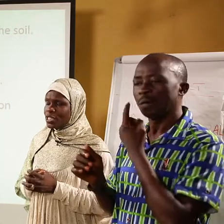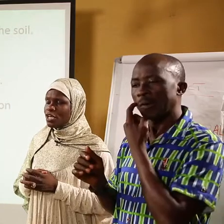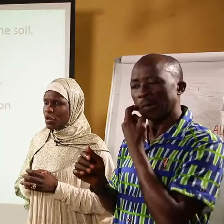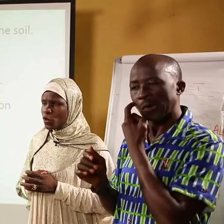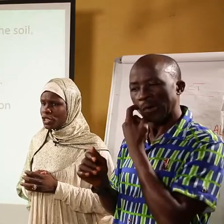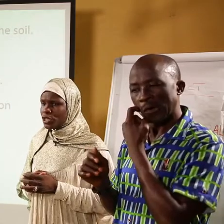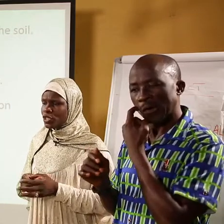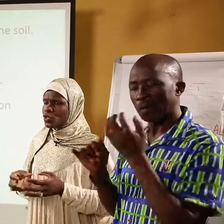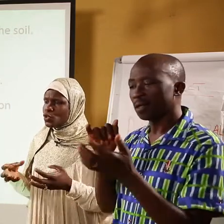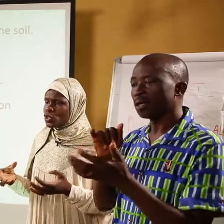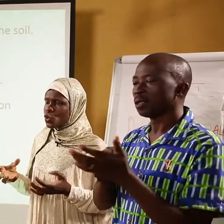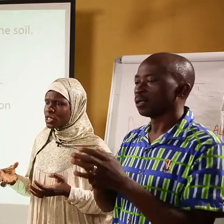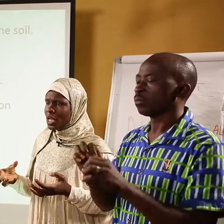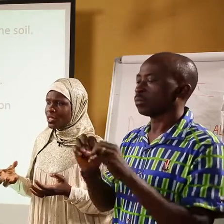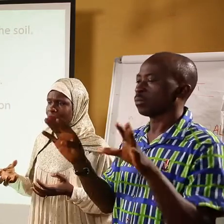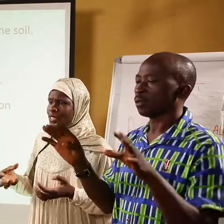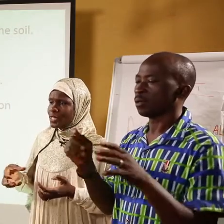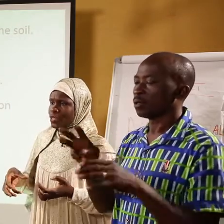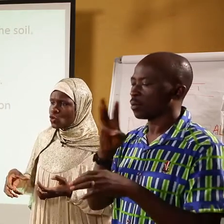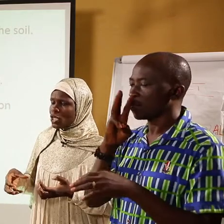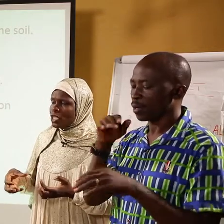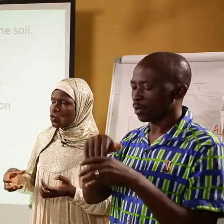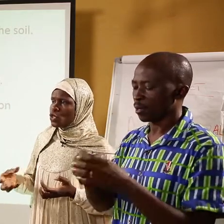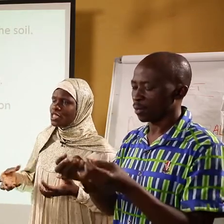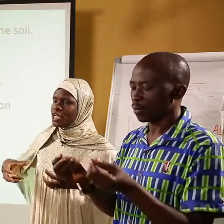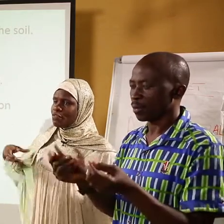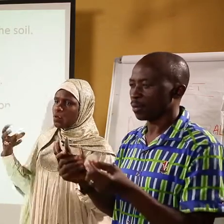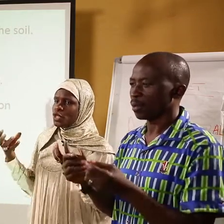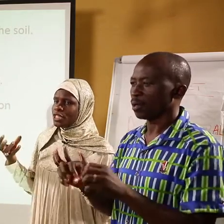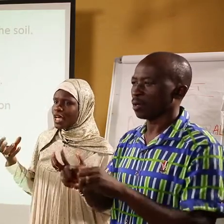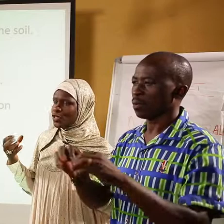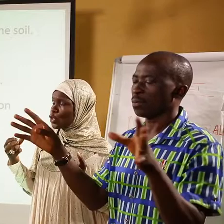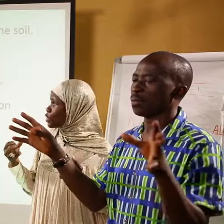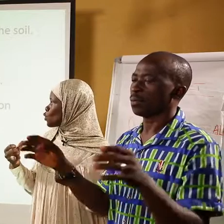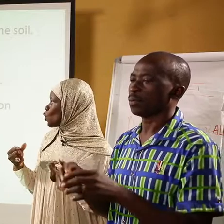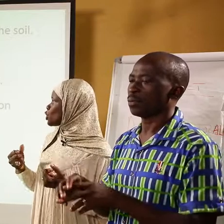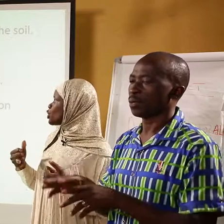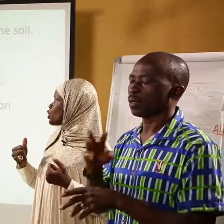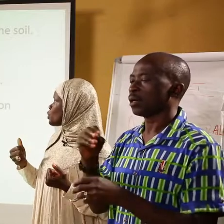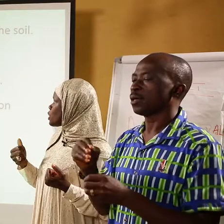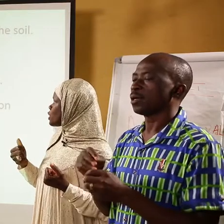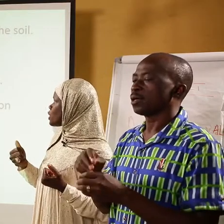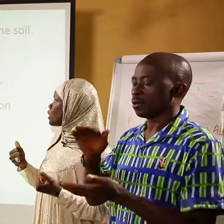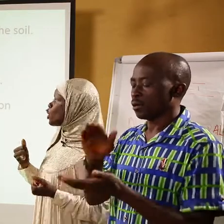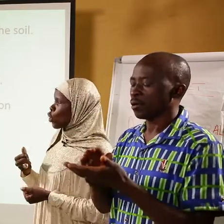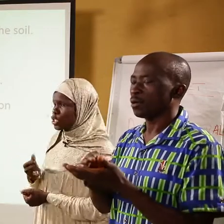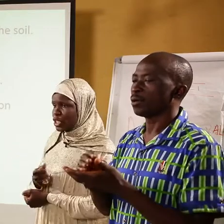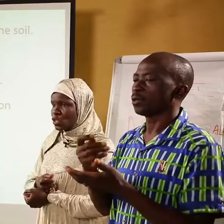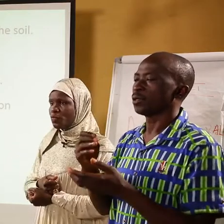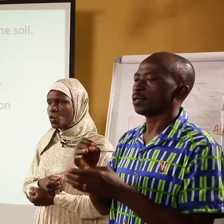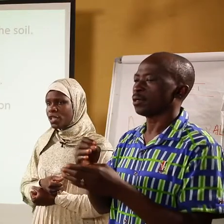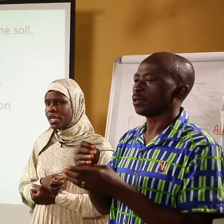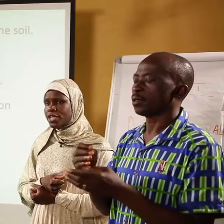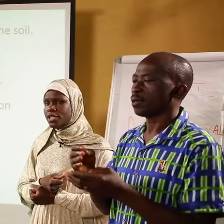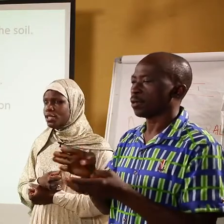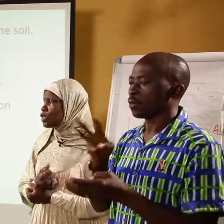It is evaporating. The water that is in the soil, they evaporate, and thus what? Reduces the content